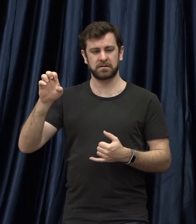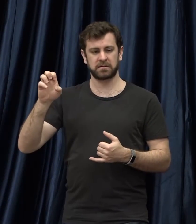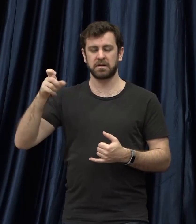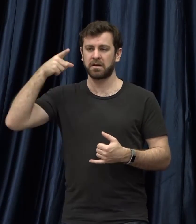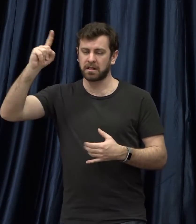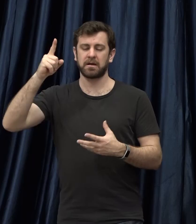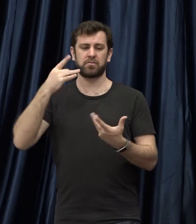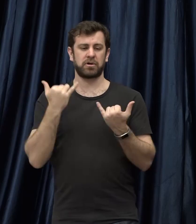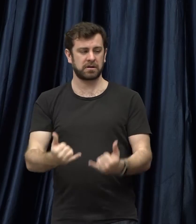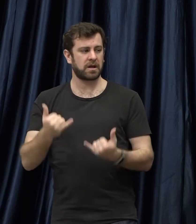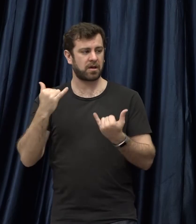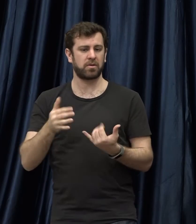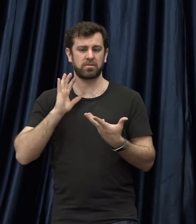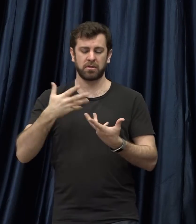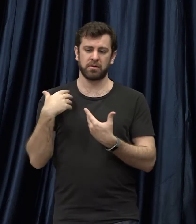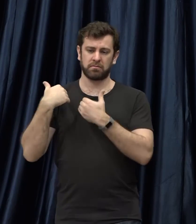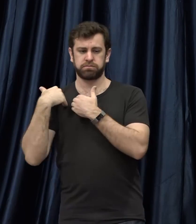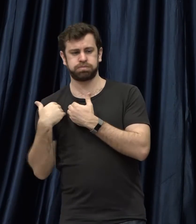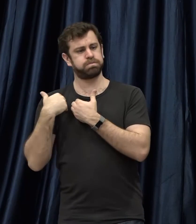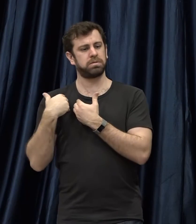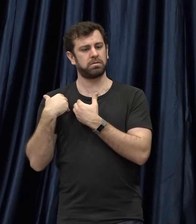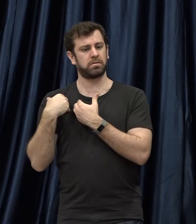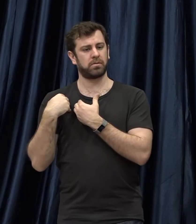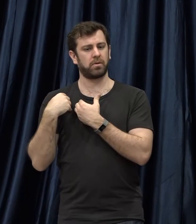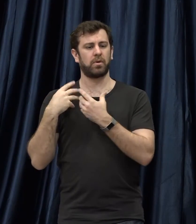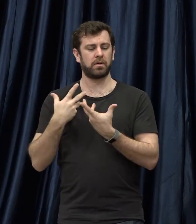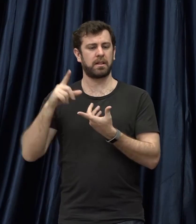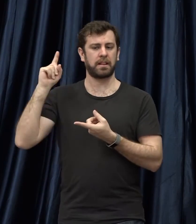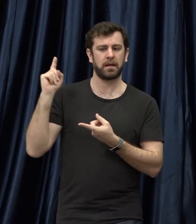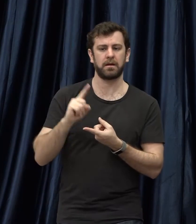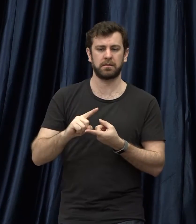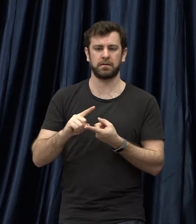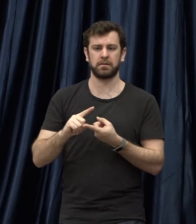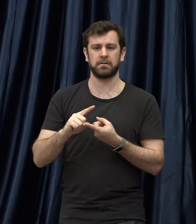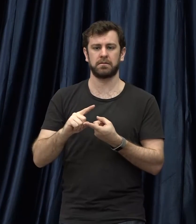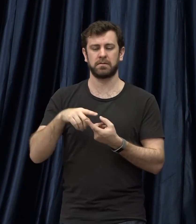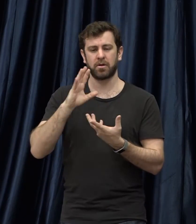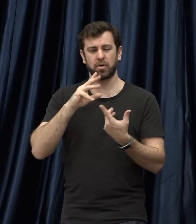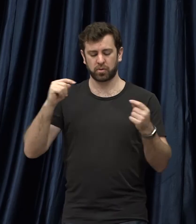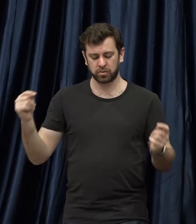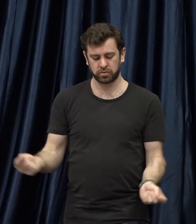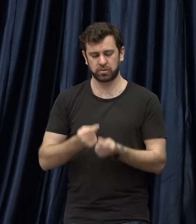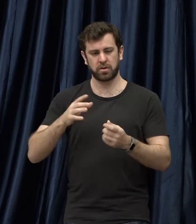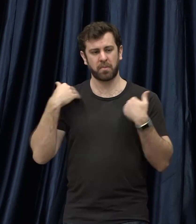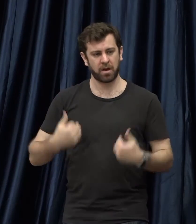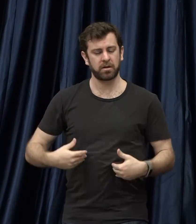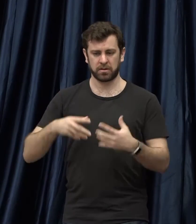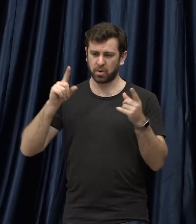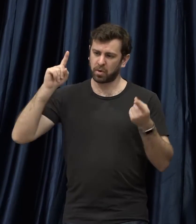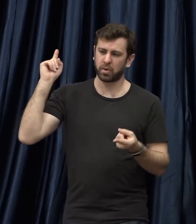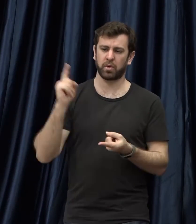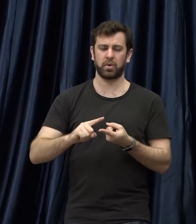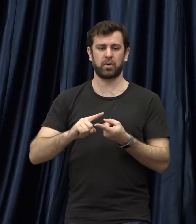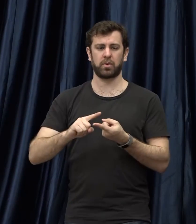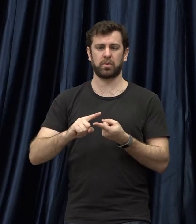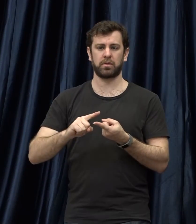their burden in this world. May Allah subhanahu wa ta'ala ease the wounds on their bodies. May Allah subhanahu wa ta'ala give